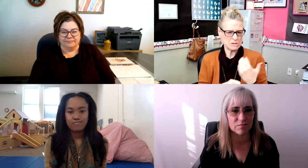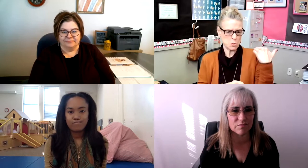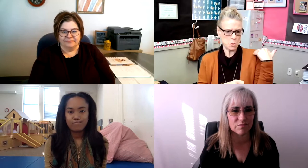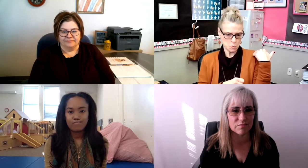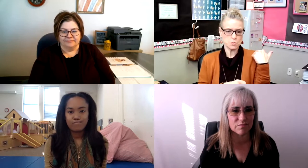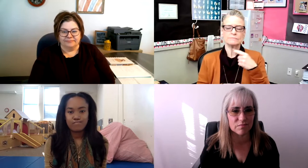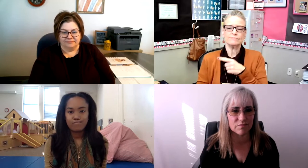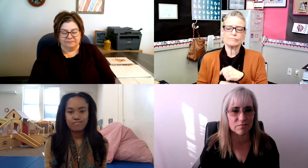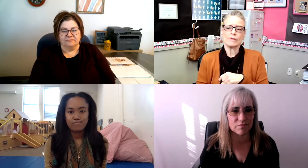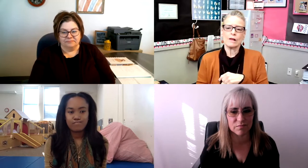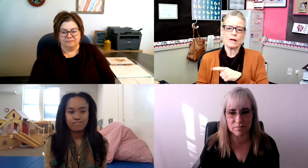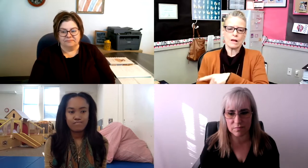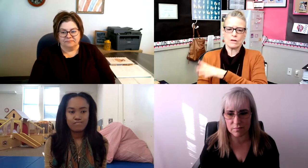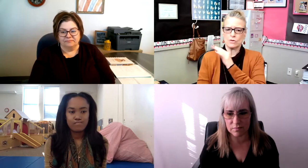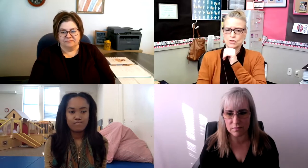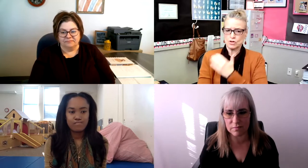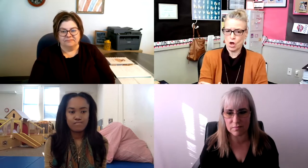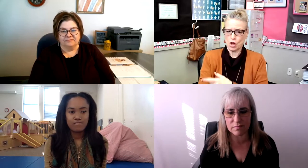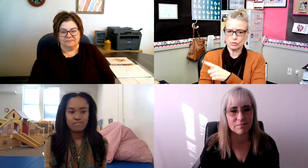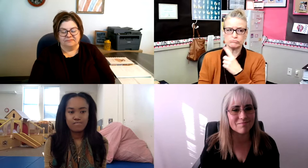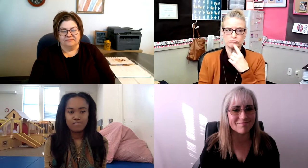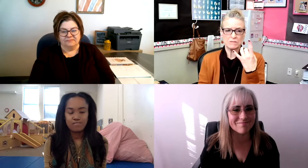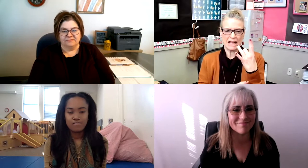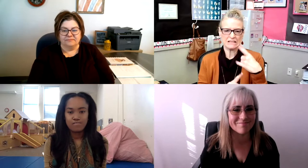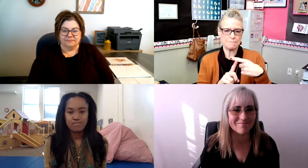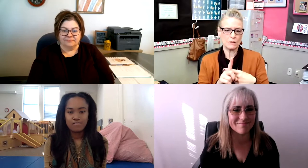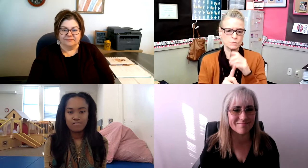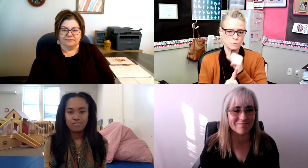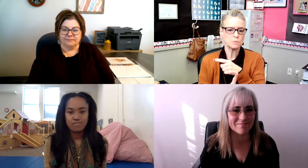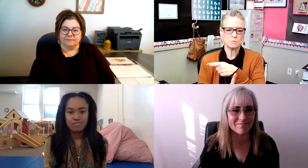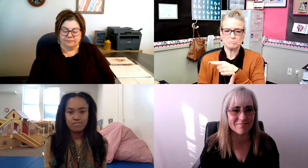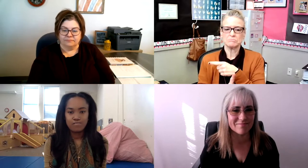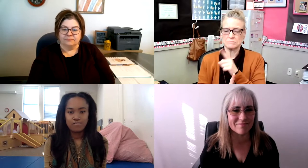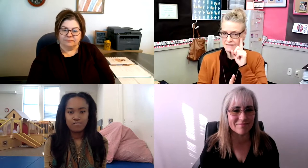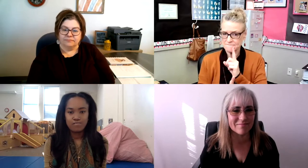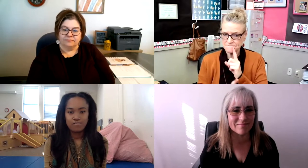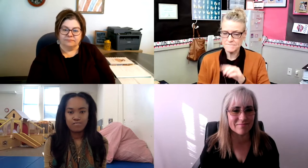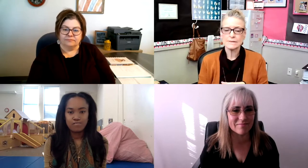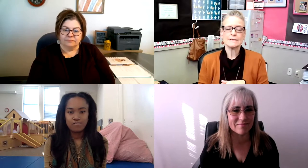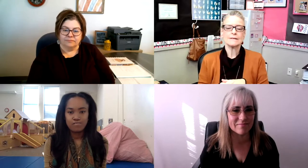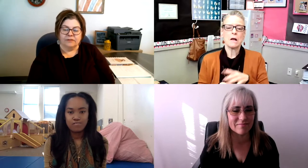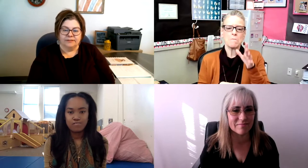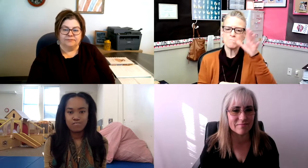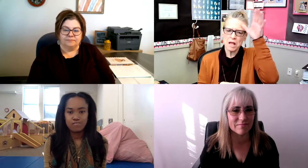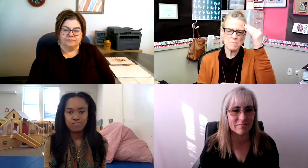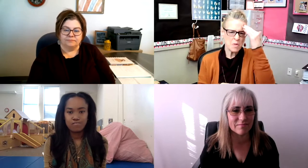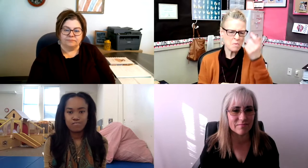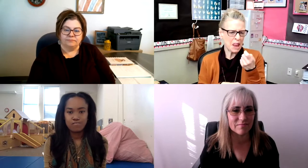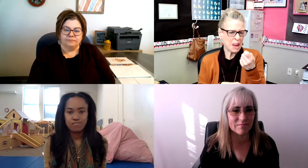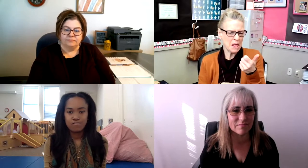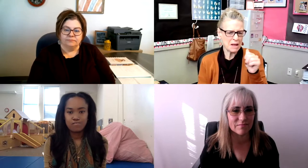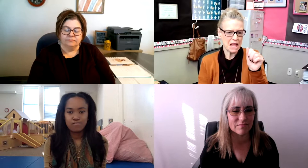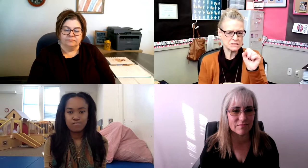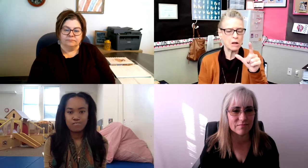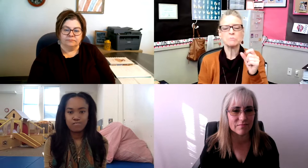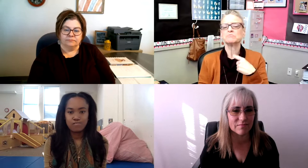I'm really proud of that. Another family I worked with about 4 years ago, they had a daughter about 18 months old that was deaf,